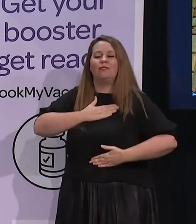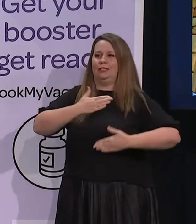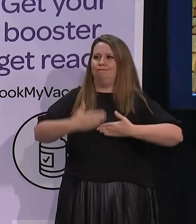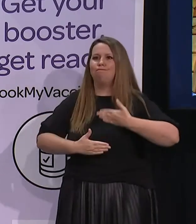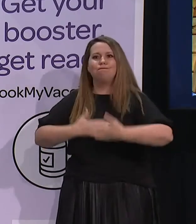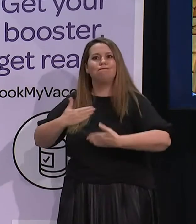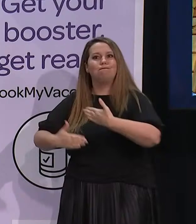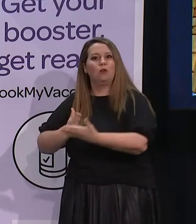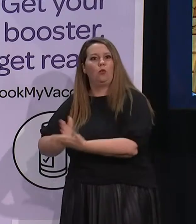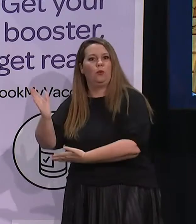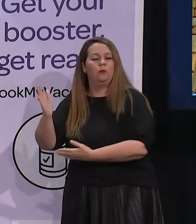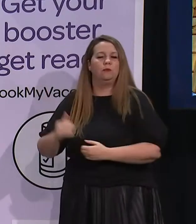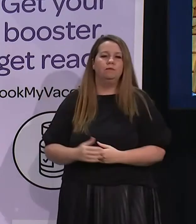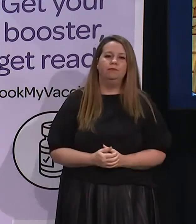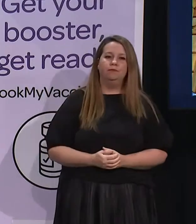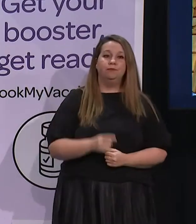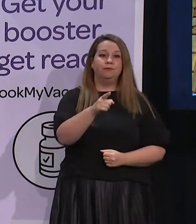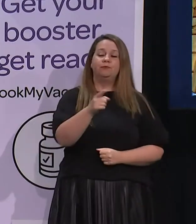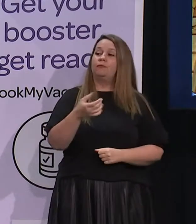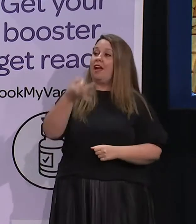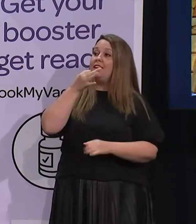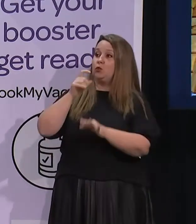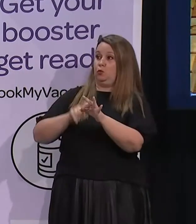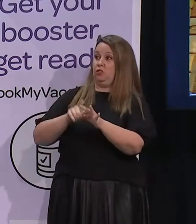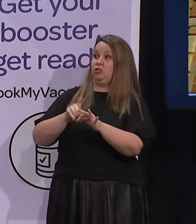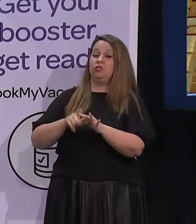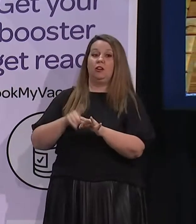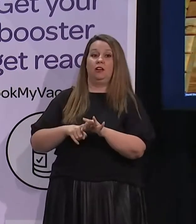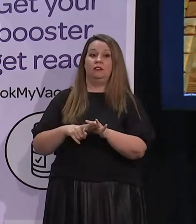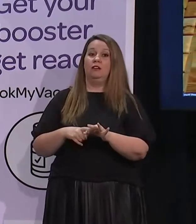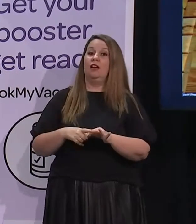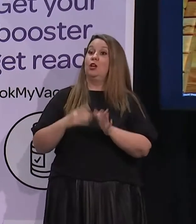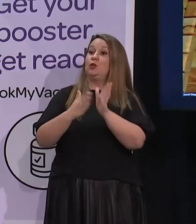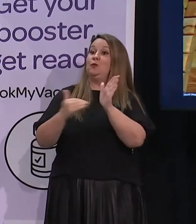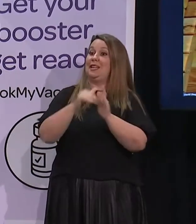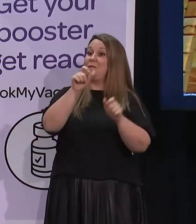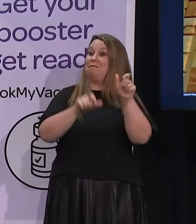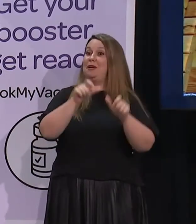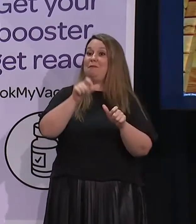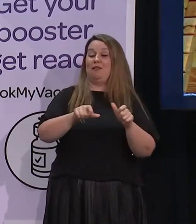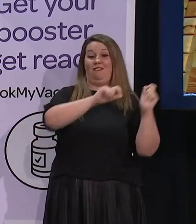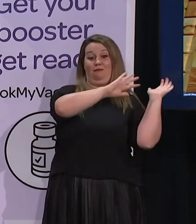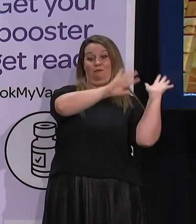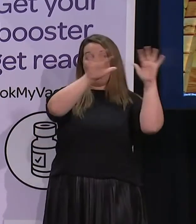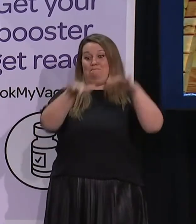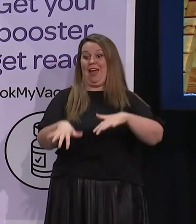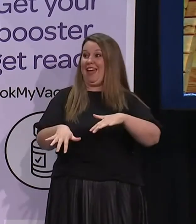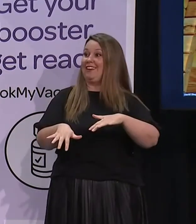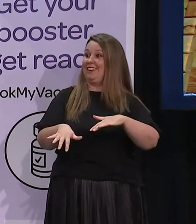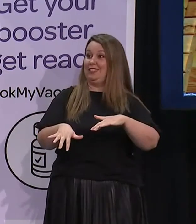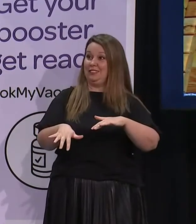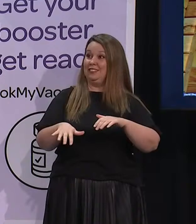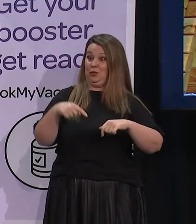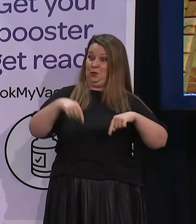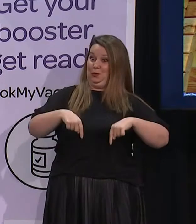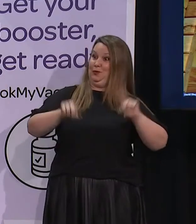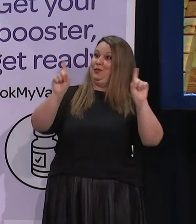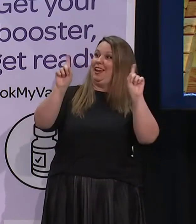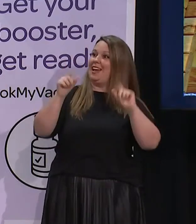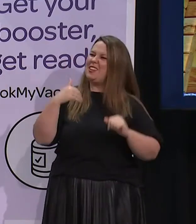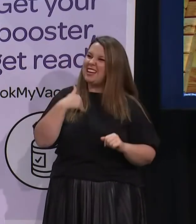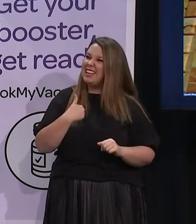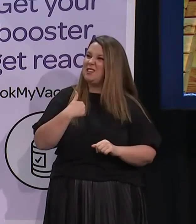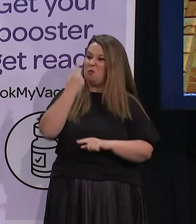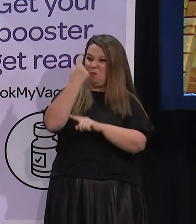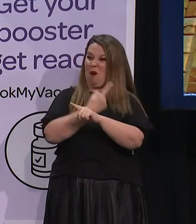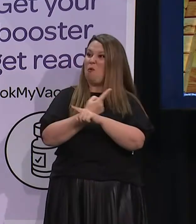of Kiwis have landed in New Zealand from Australia already. And I welcome them. Do they have to do the full week? No, they don't. So they